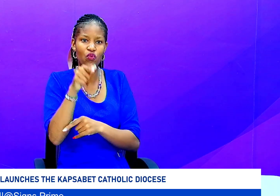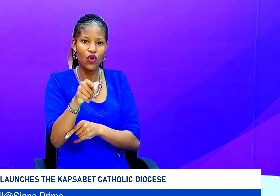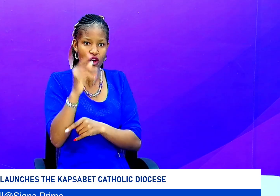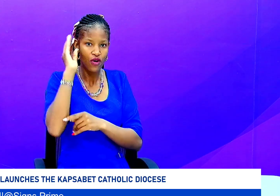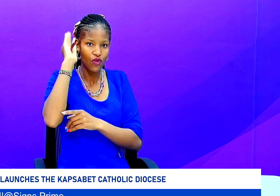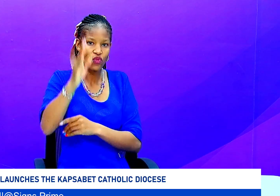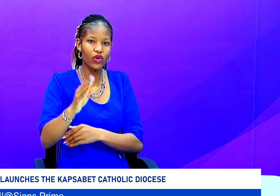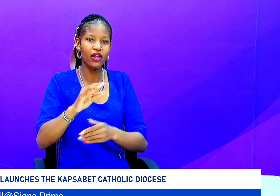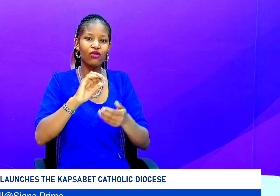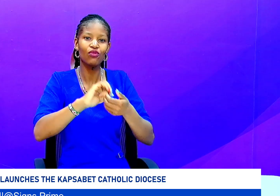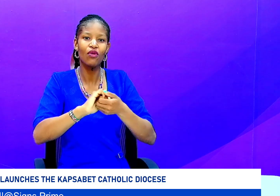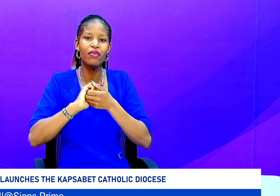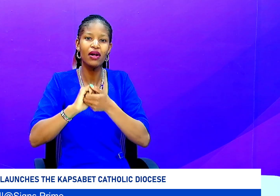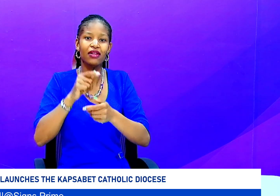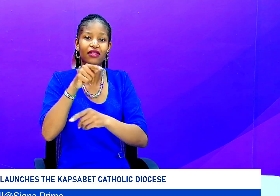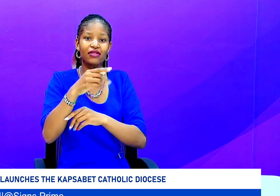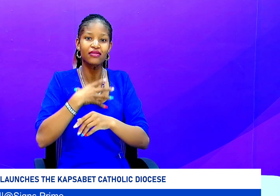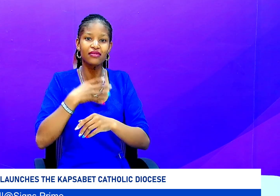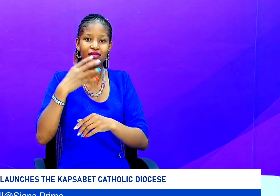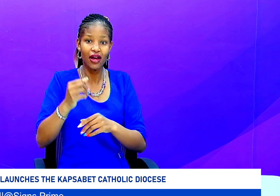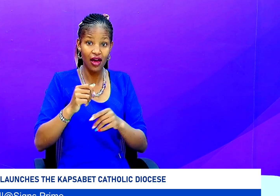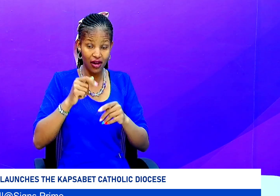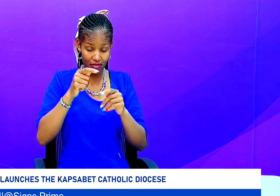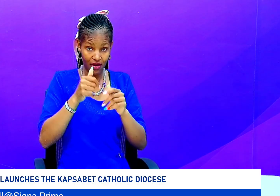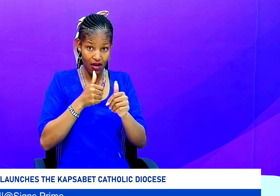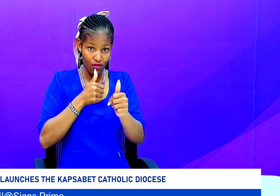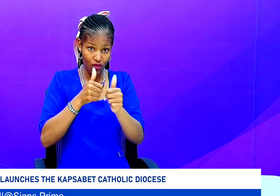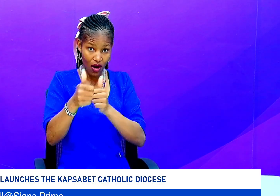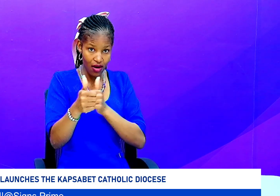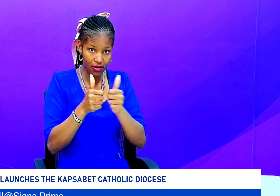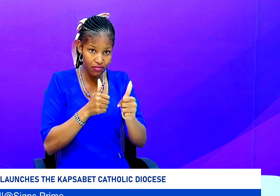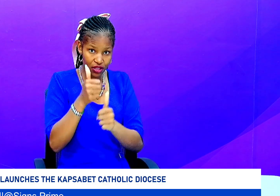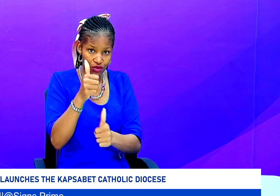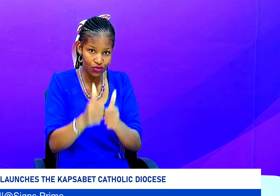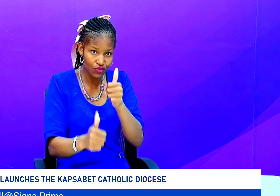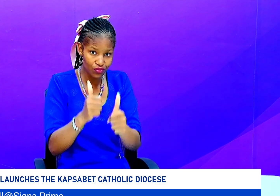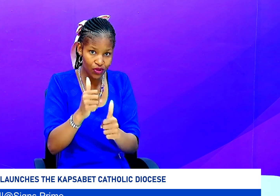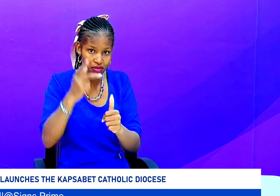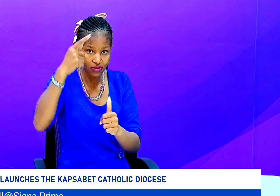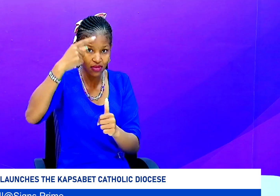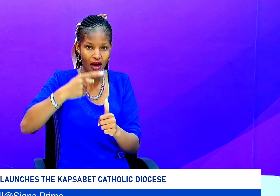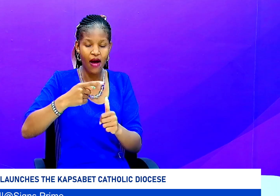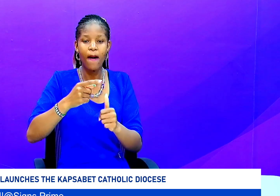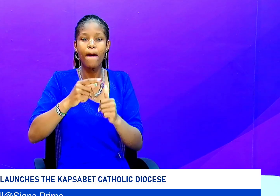duties, which previously required them to travel to Eldoret town